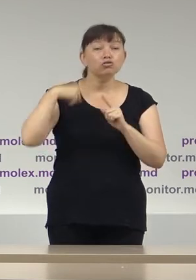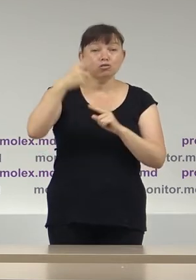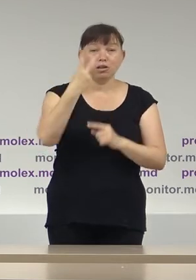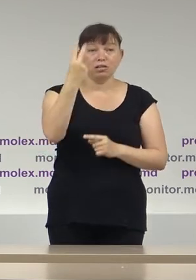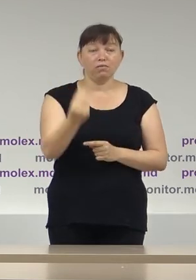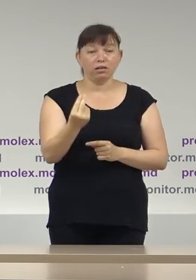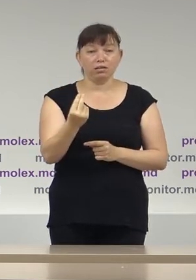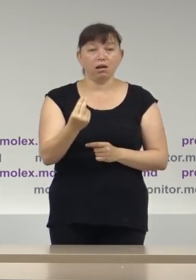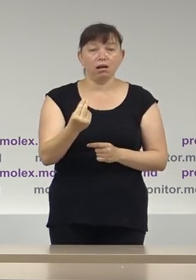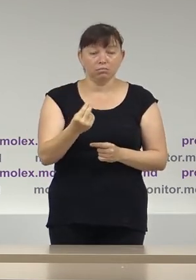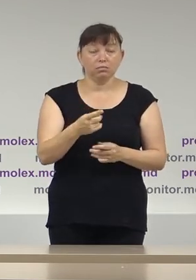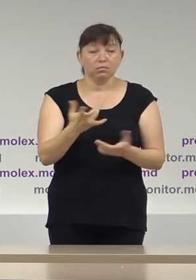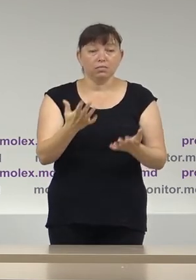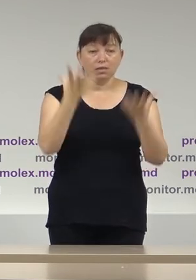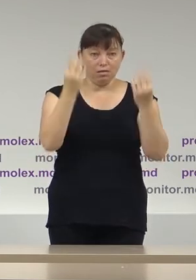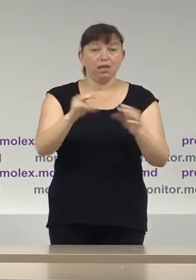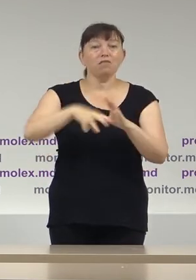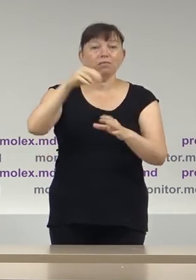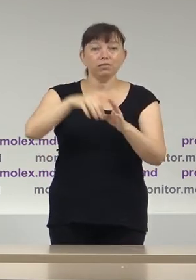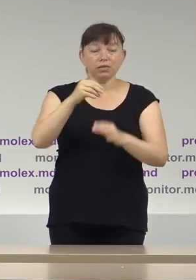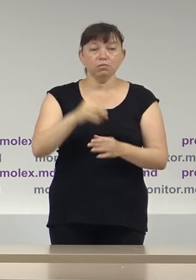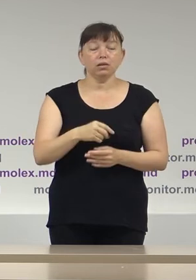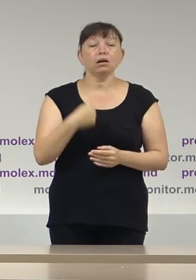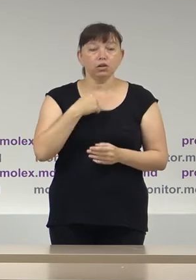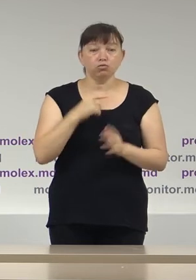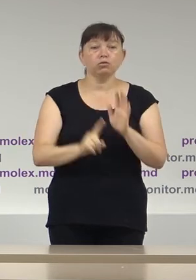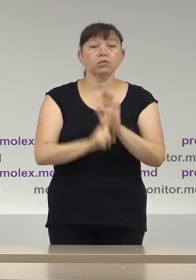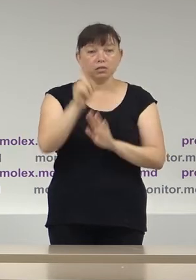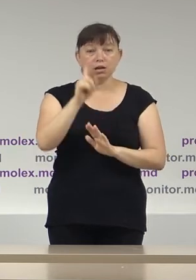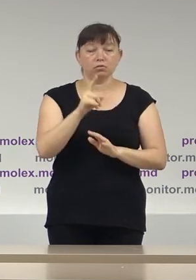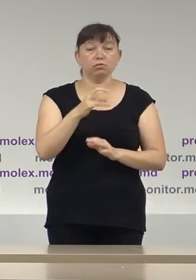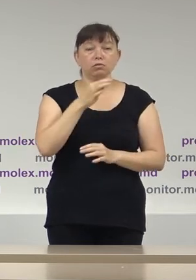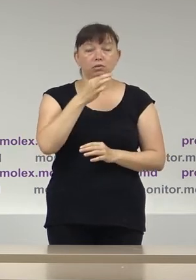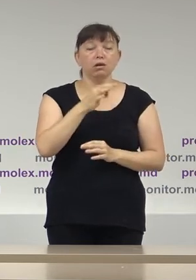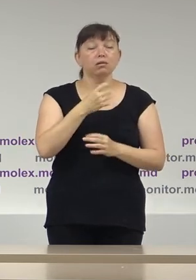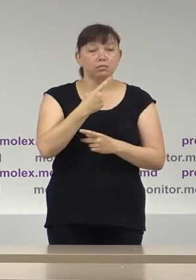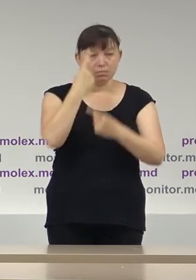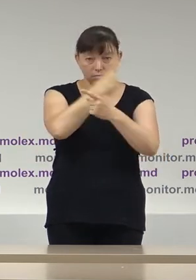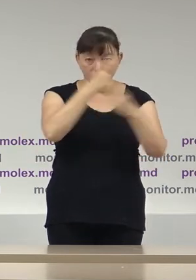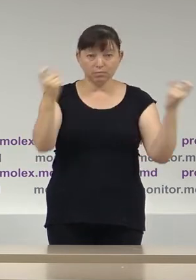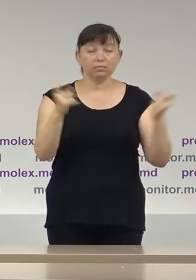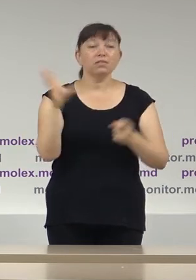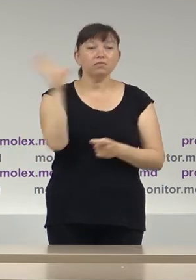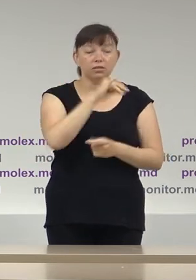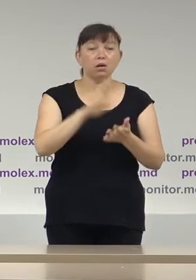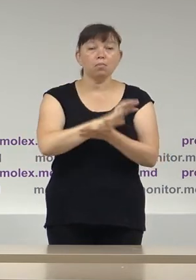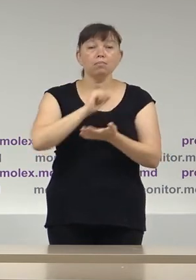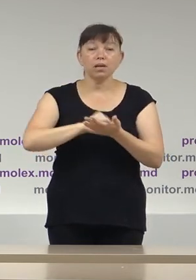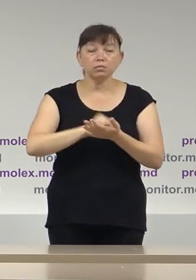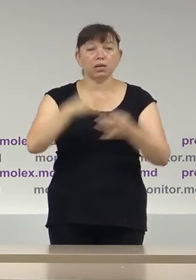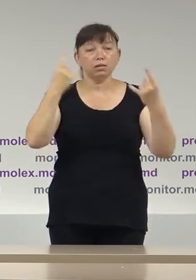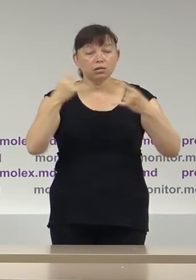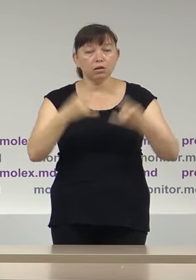we know, all of us, that in 2 days we will have the election day. So from the very beginning, I would like